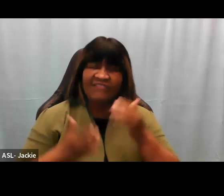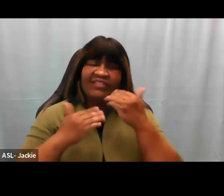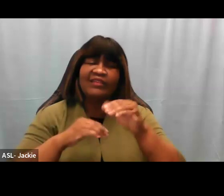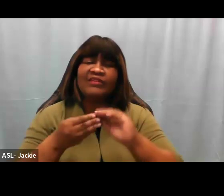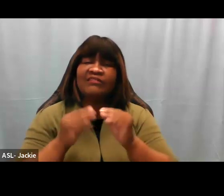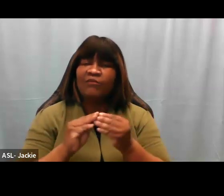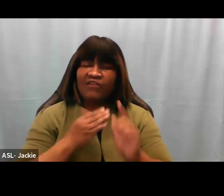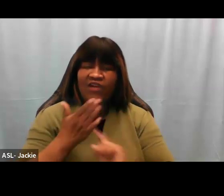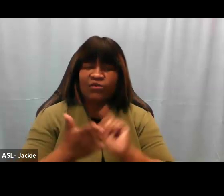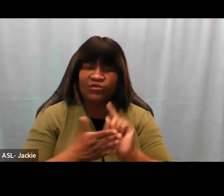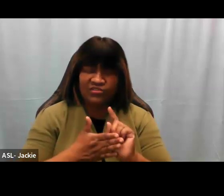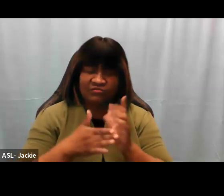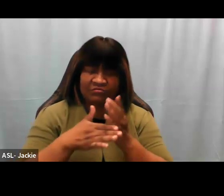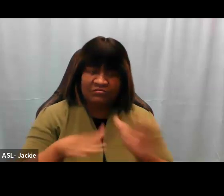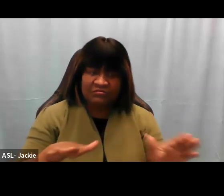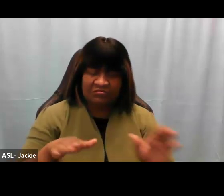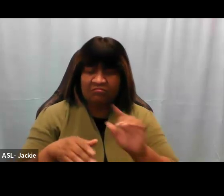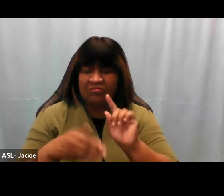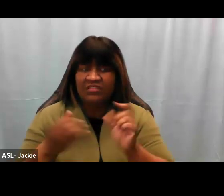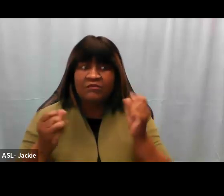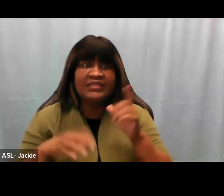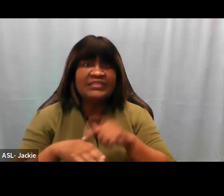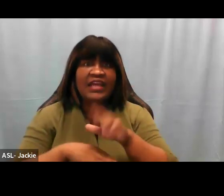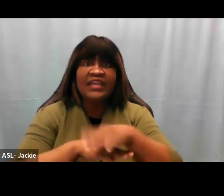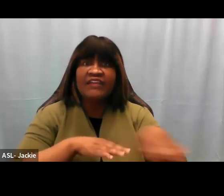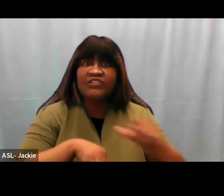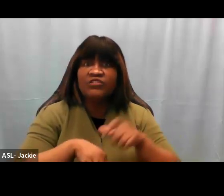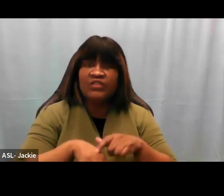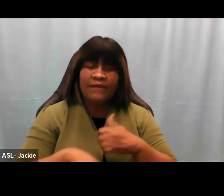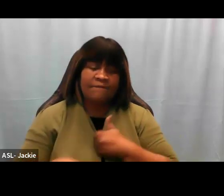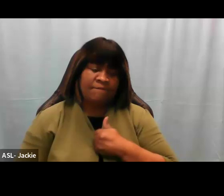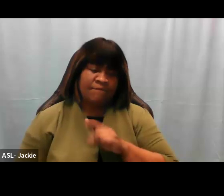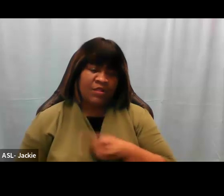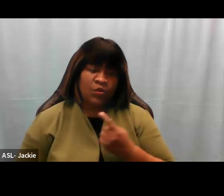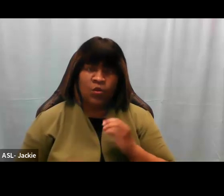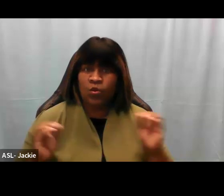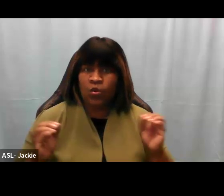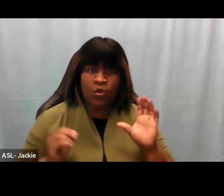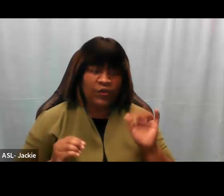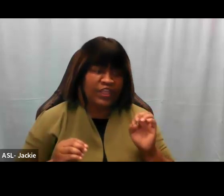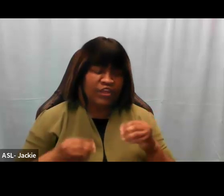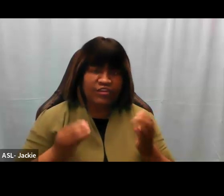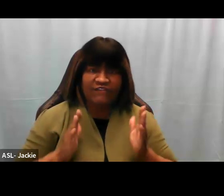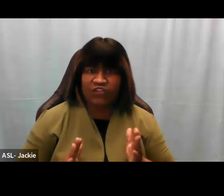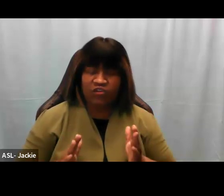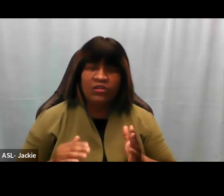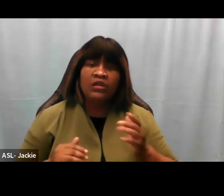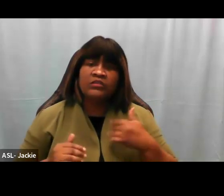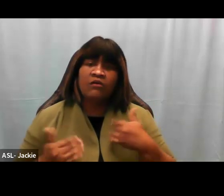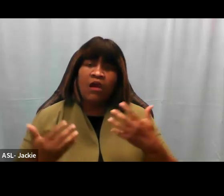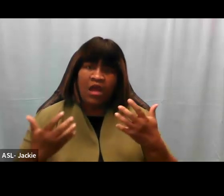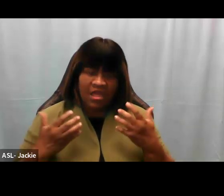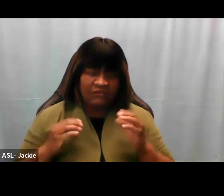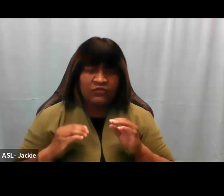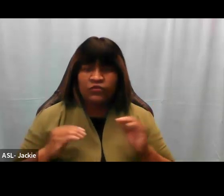split shift. So there's many hours in the afternoon that I am by myself. So for me, a compromise was to go without